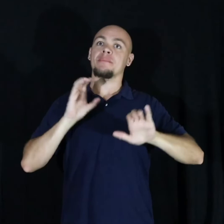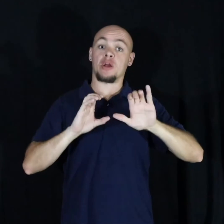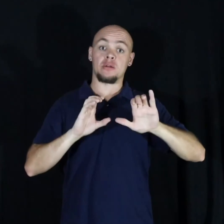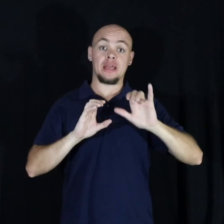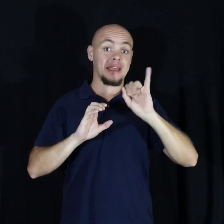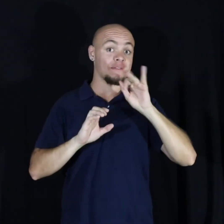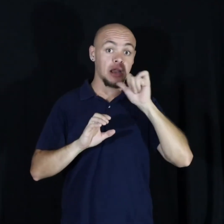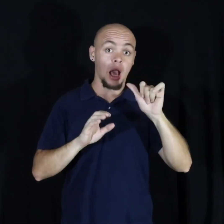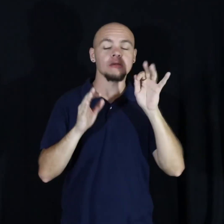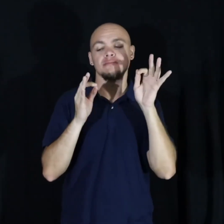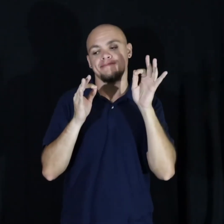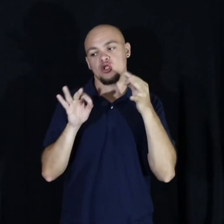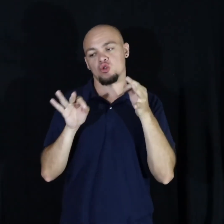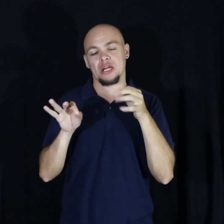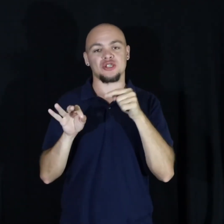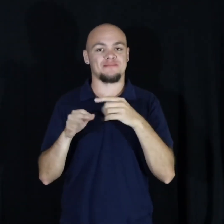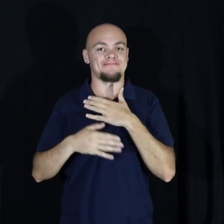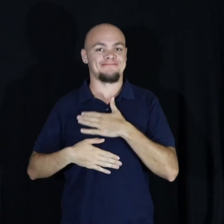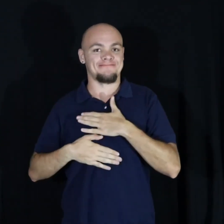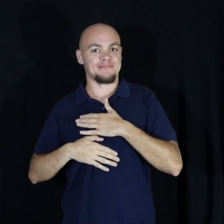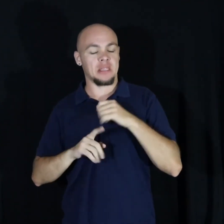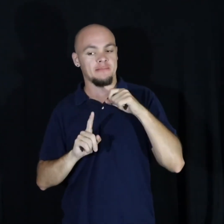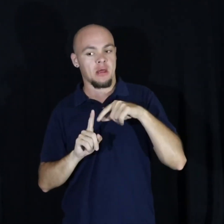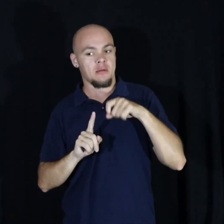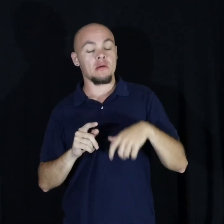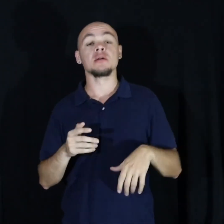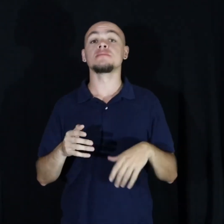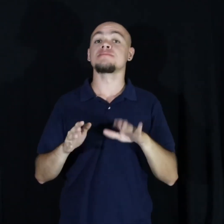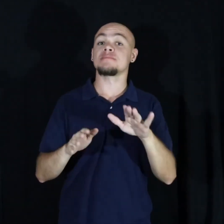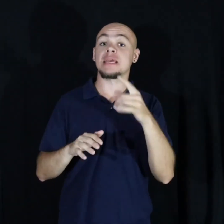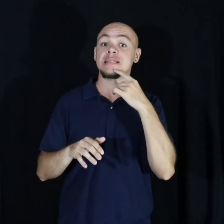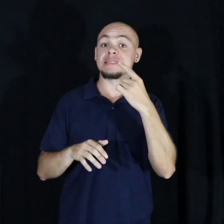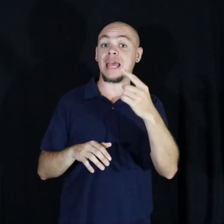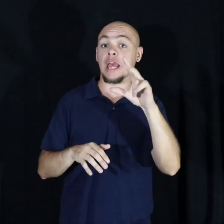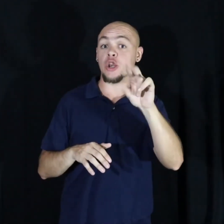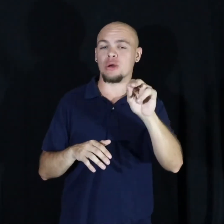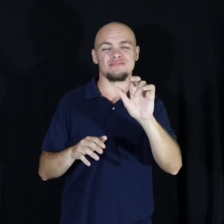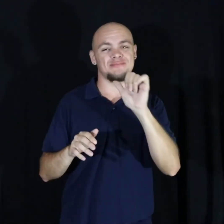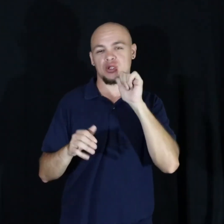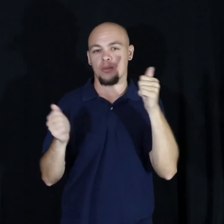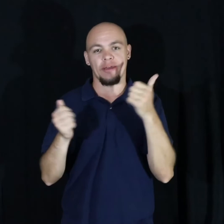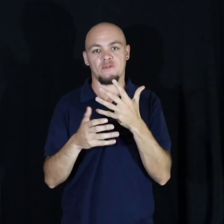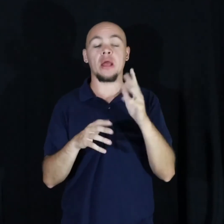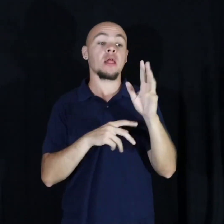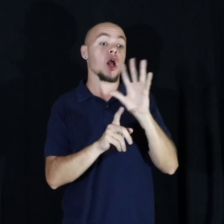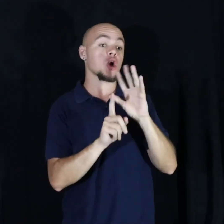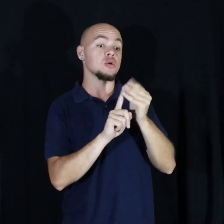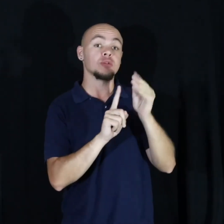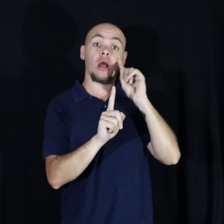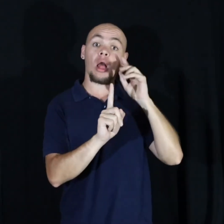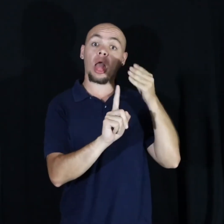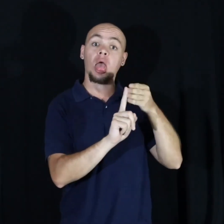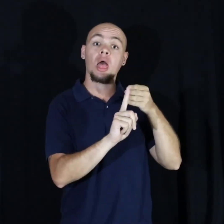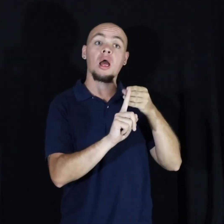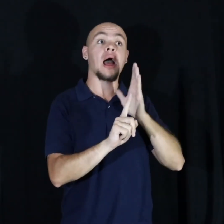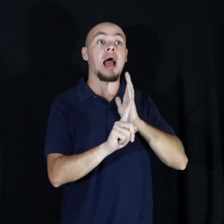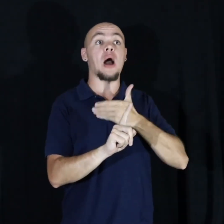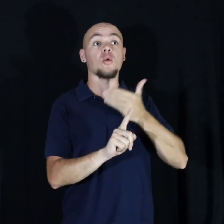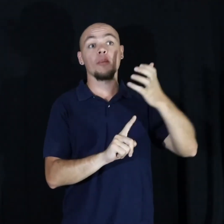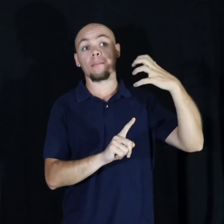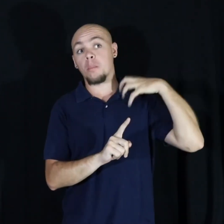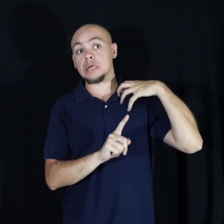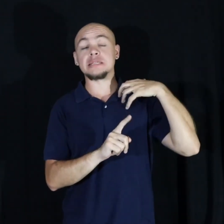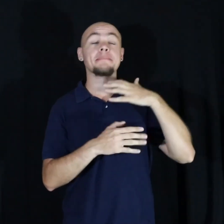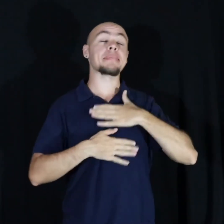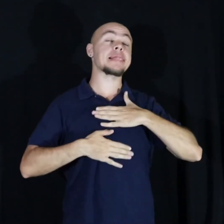by distractions. Next, don't be afraid to say no. In a work culture where so many of us are focused on pleasing our bosses, many